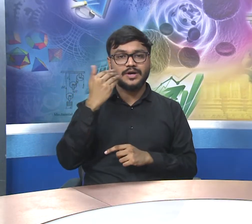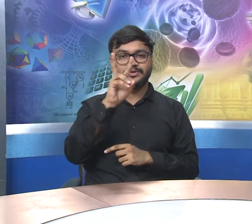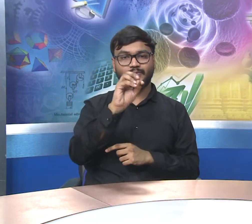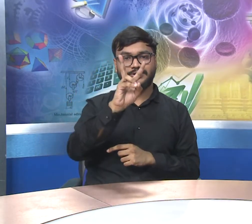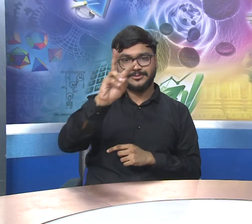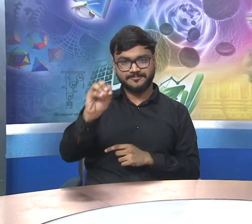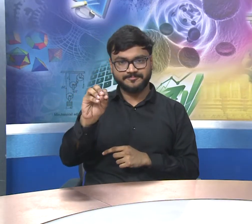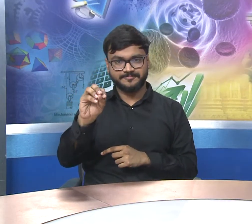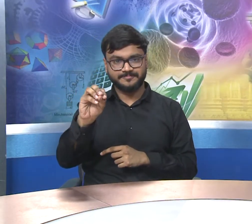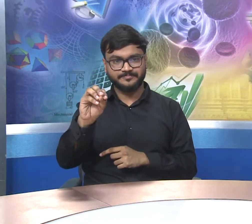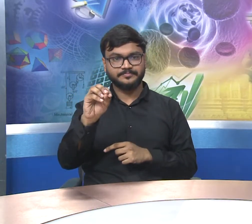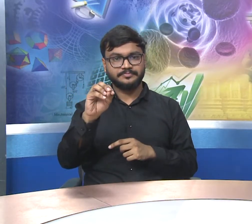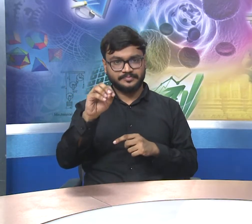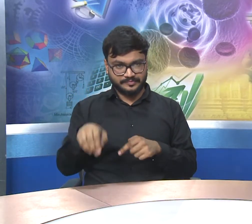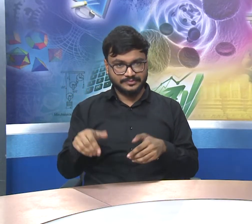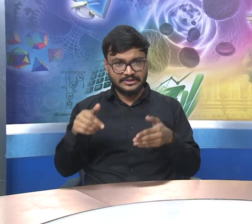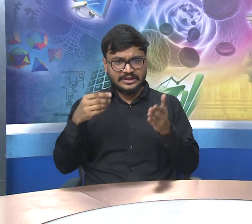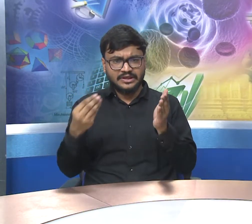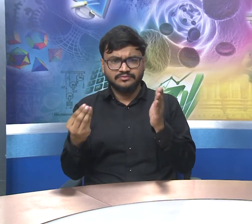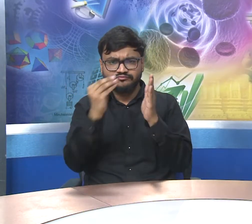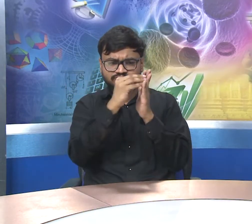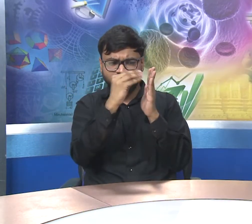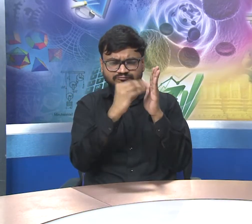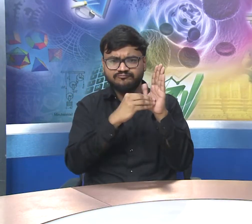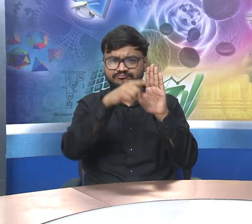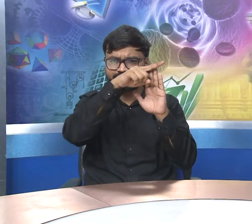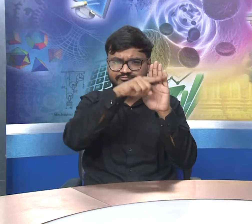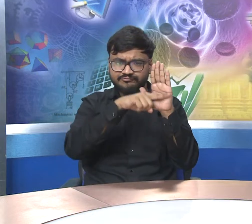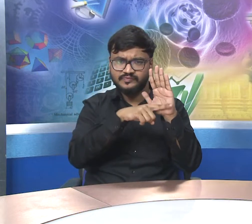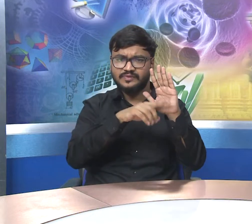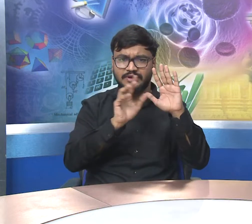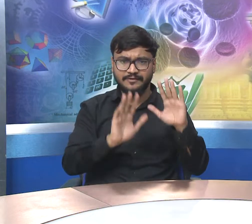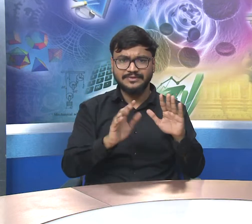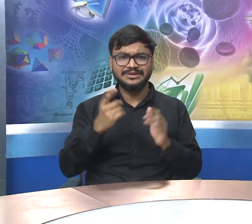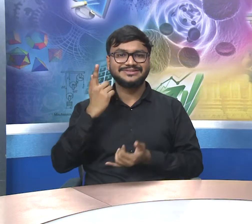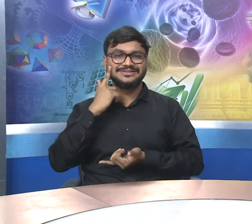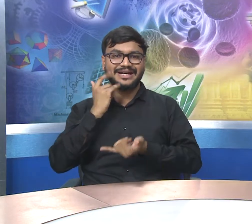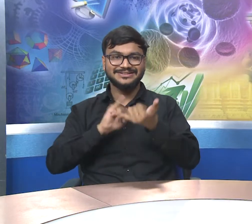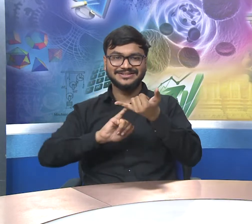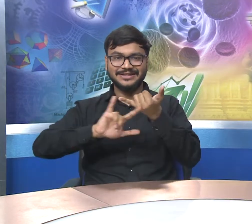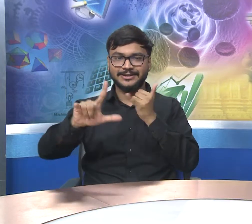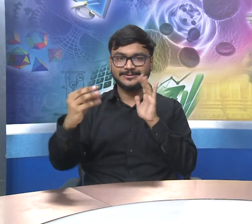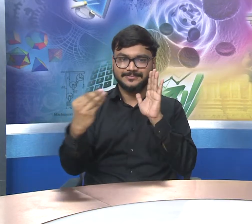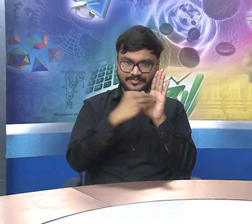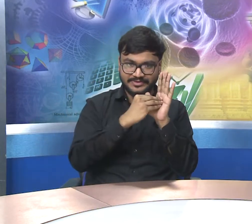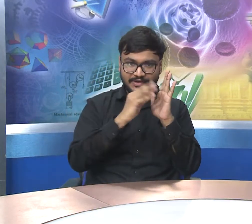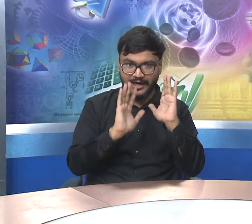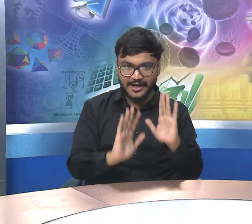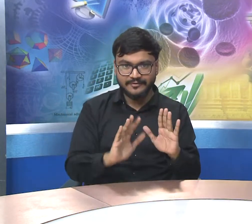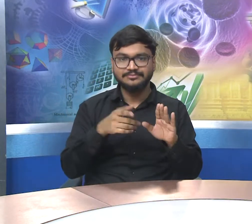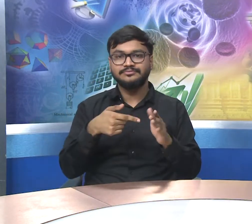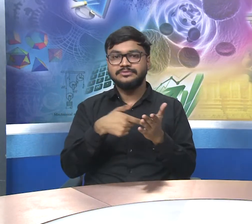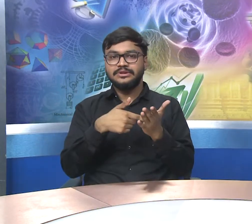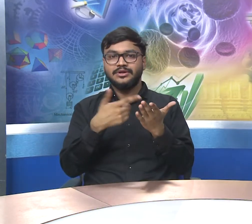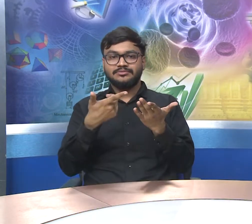NEP National Education Policy 2020 recommends that the Indian Sign Language will